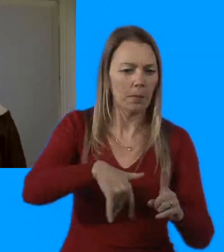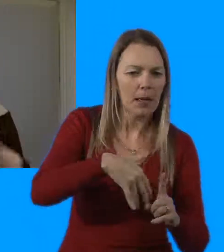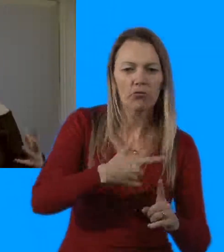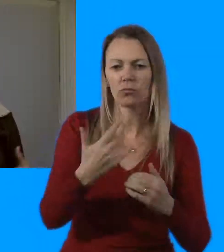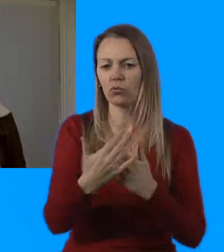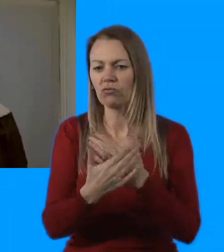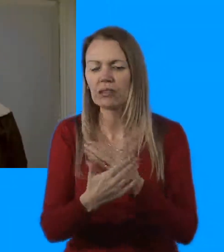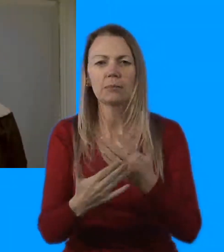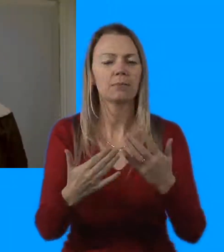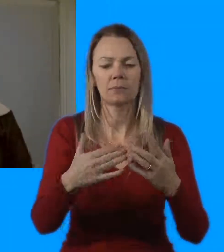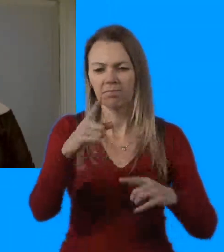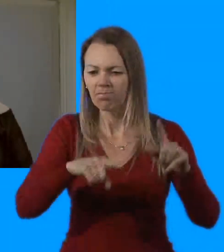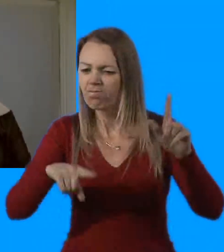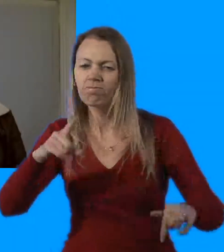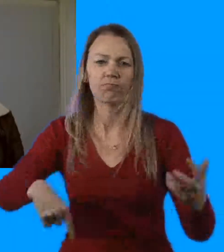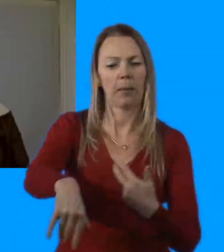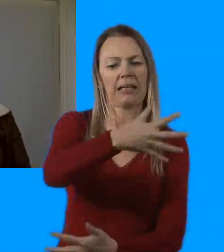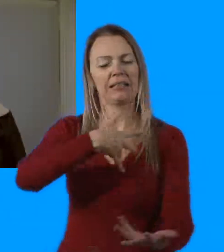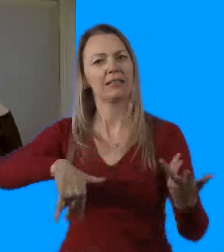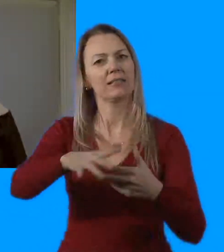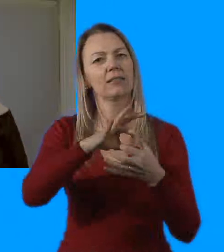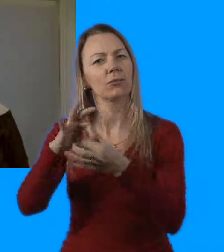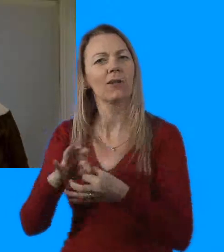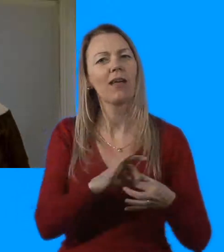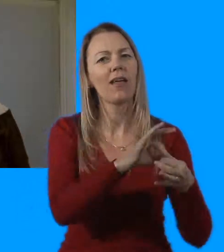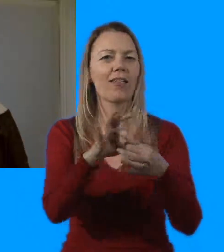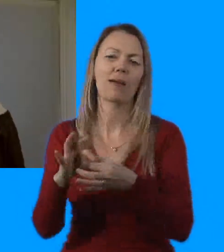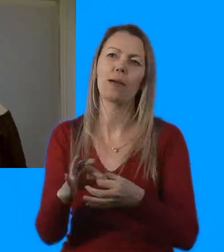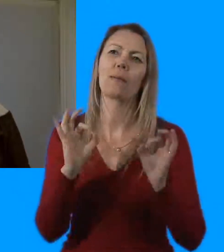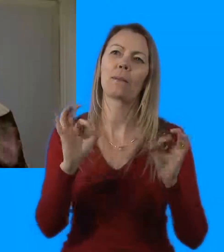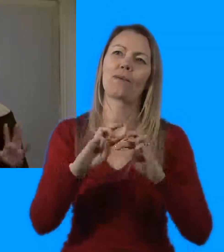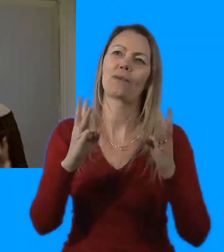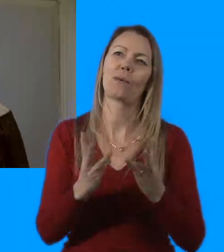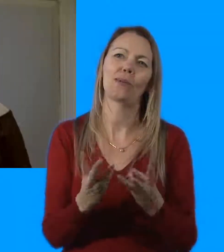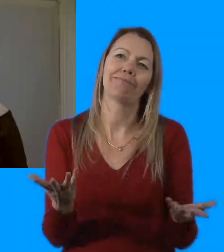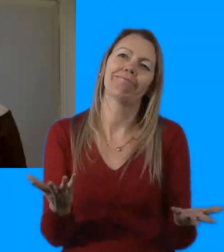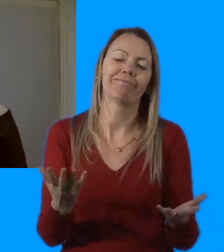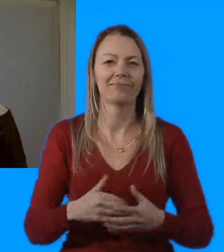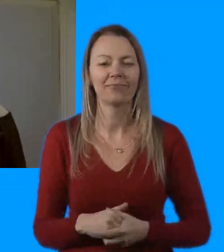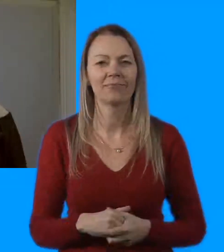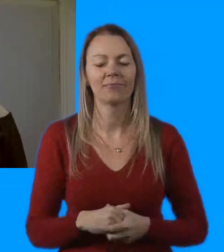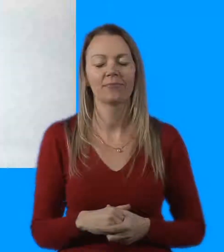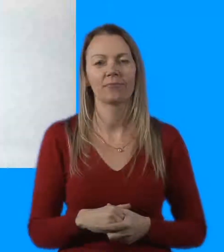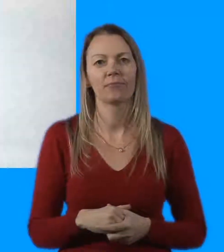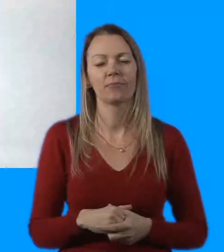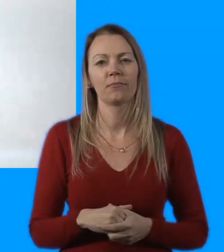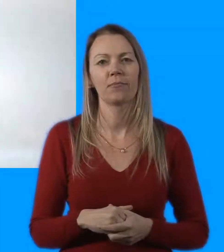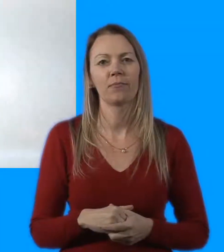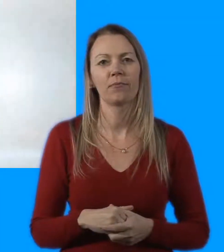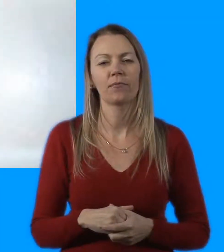backgrounds, ages, races, whatever, everyone just working together. But that is so idealistic, it's untrue.